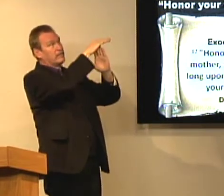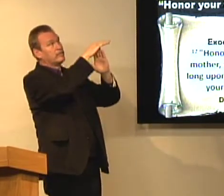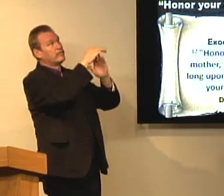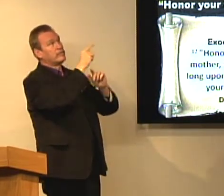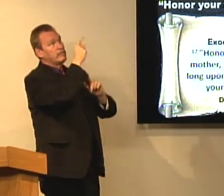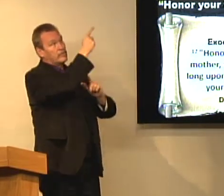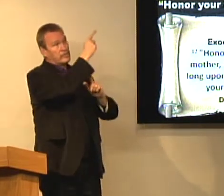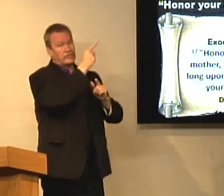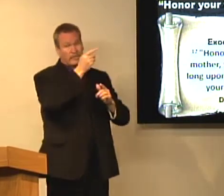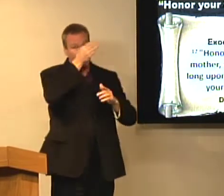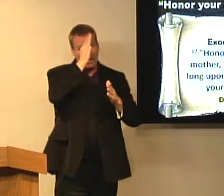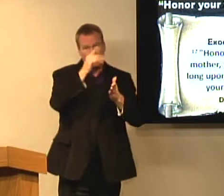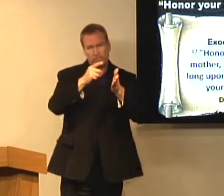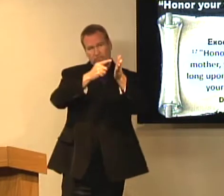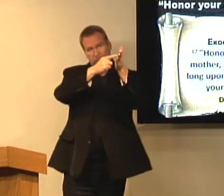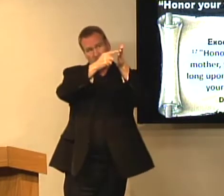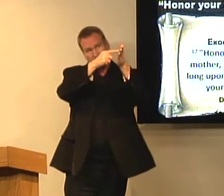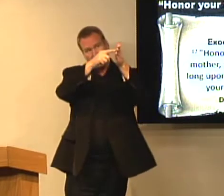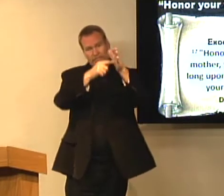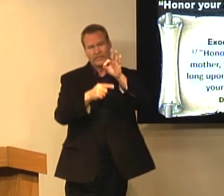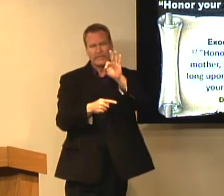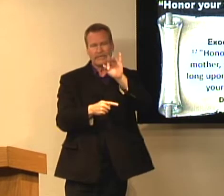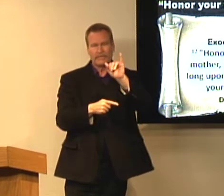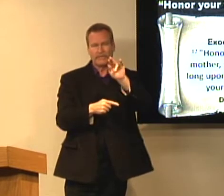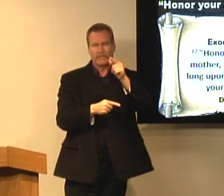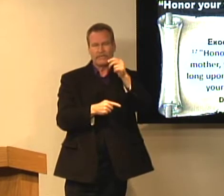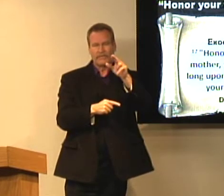Sinai, and God